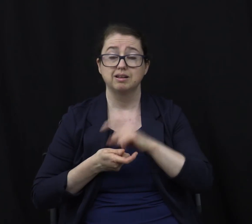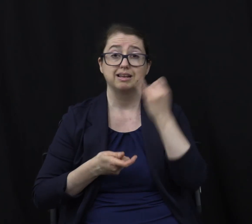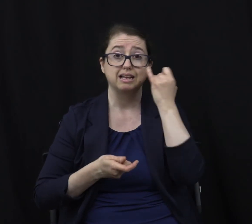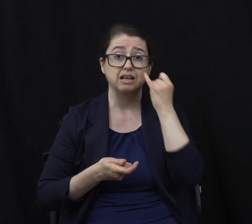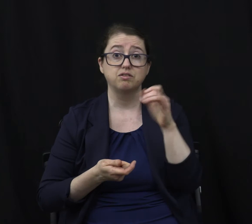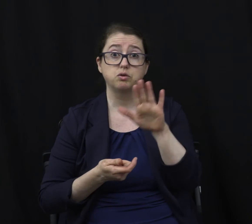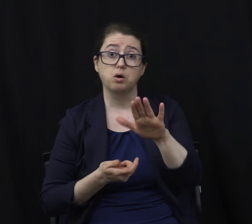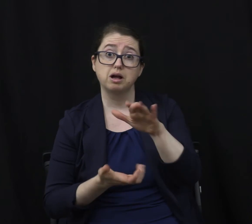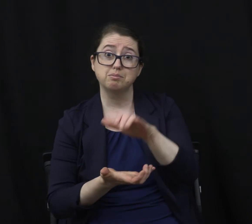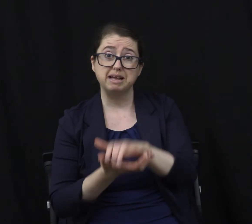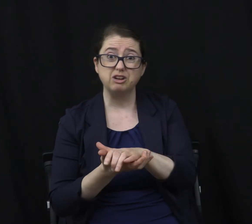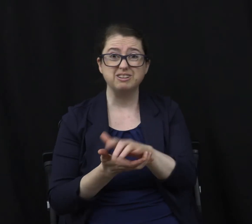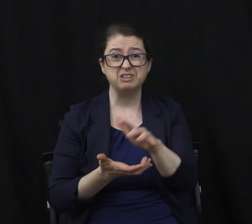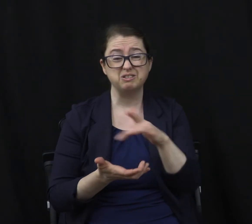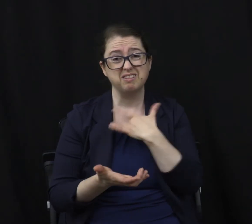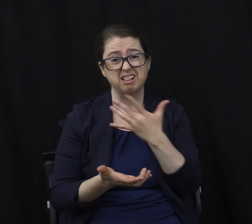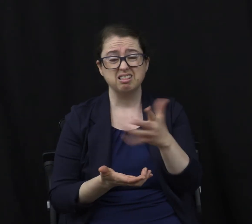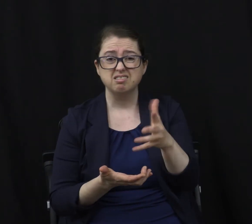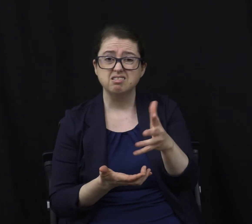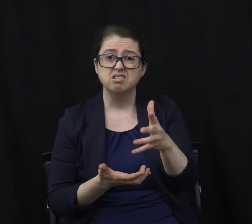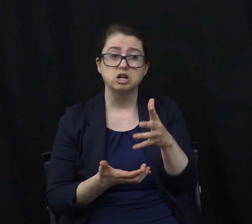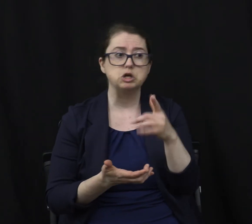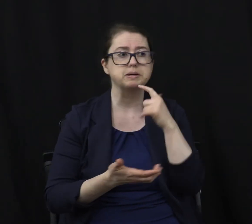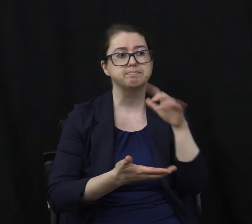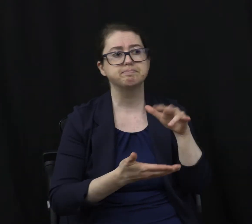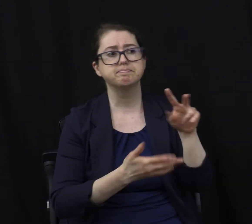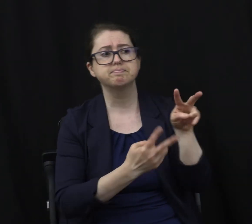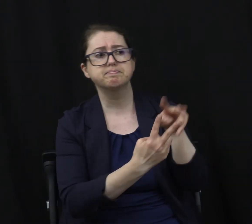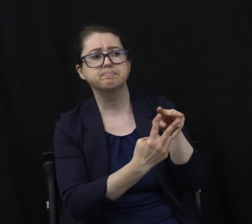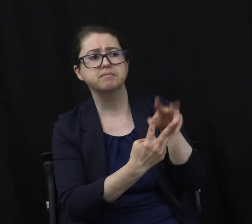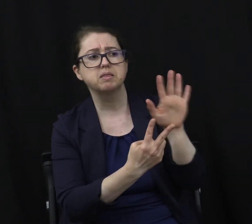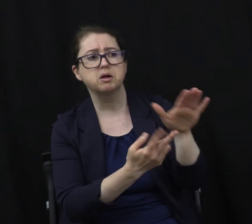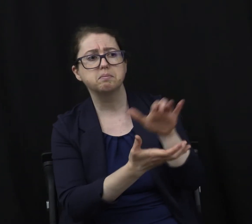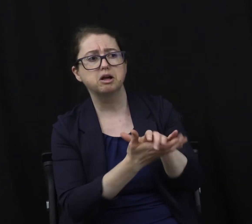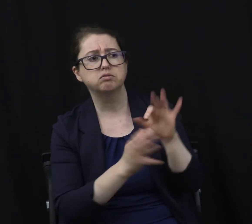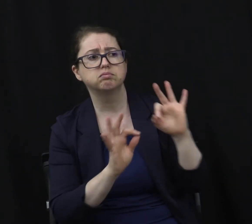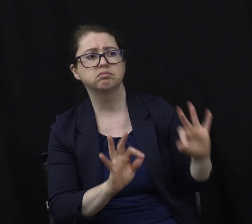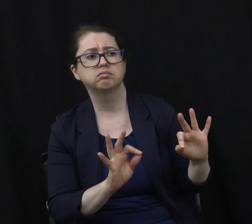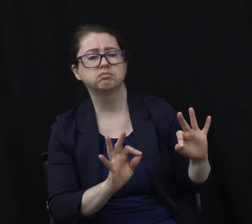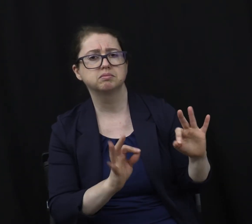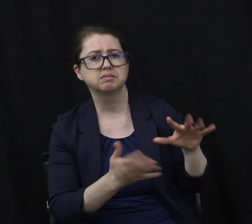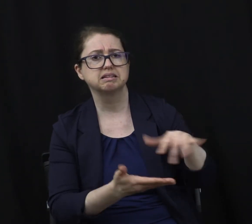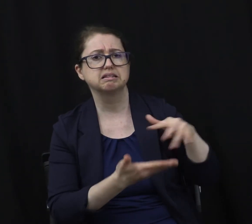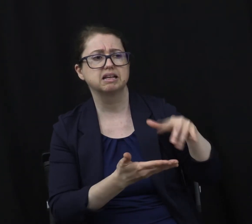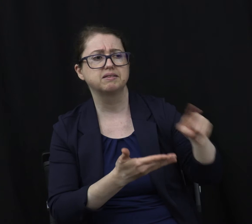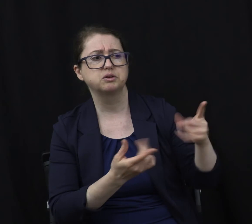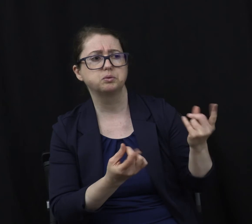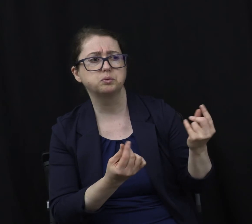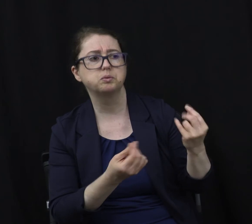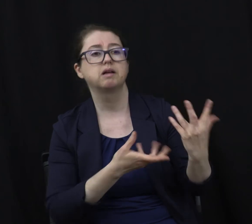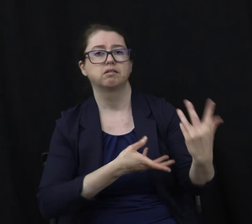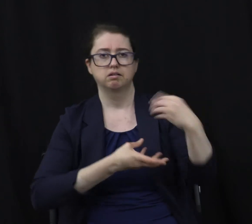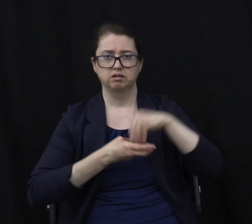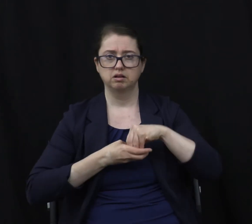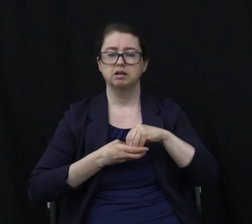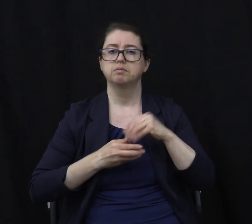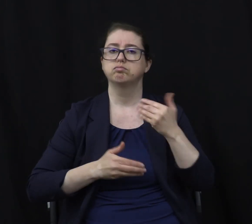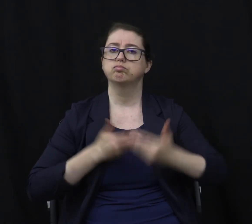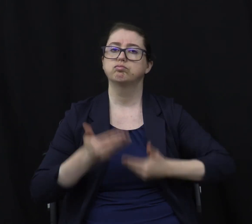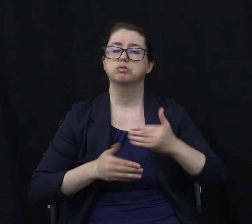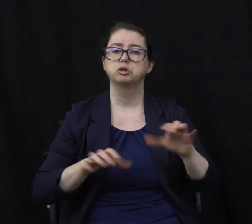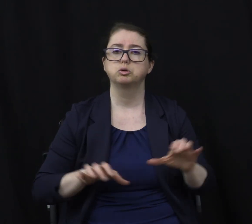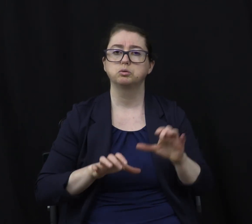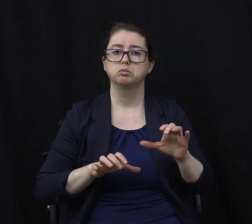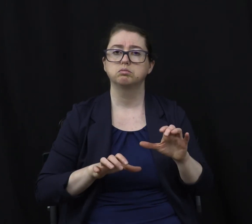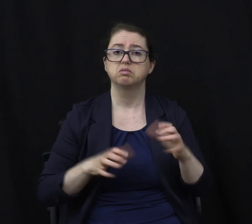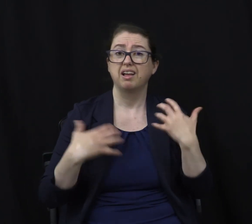get some books on how to improve your marriage and do what they did. If you want better health, don't take